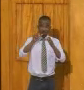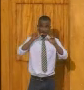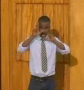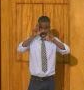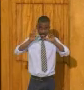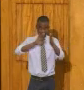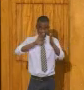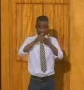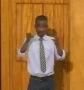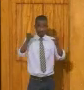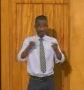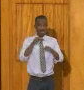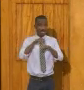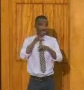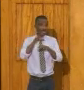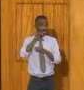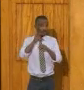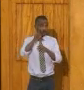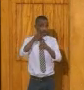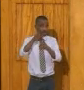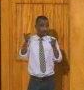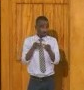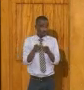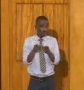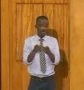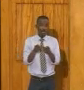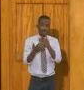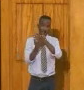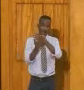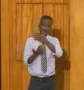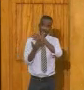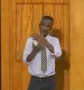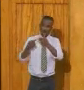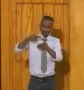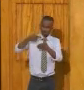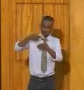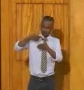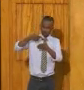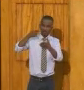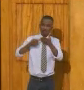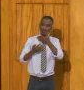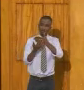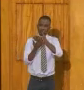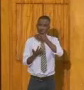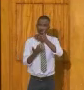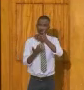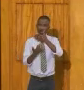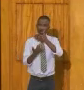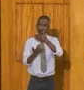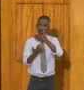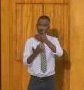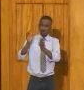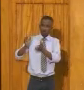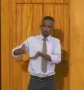Center. And so these samples were collected from Adamawa and shipped. Now in